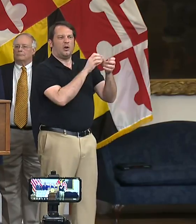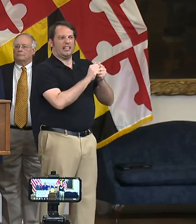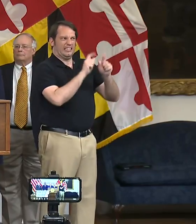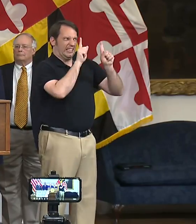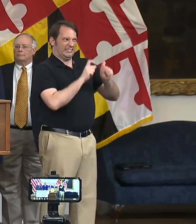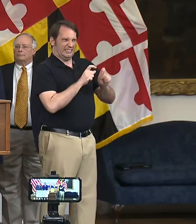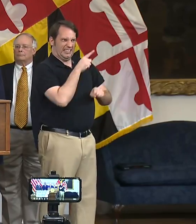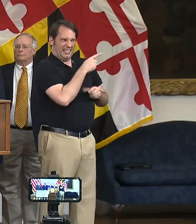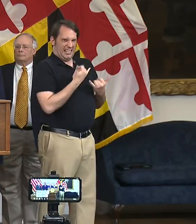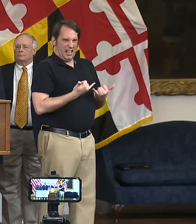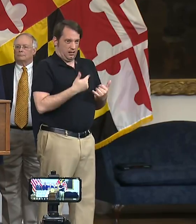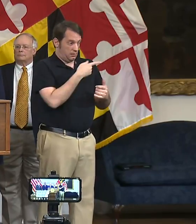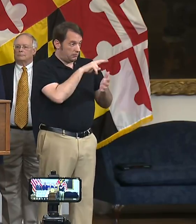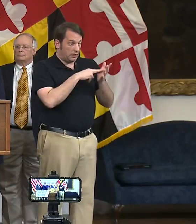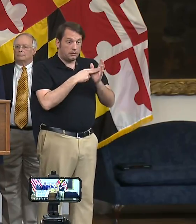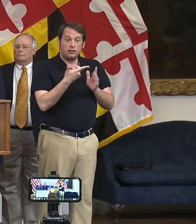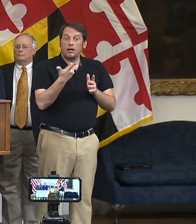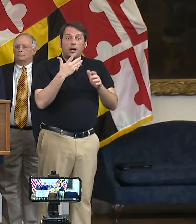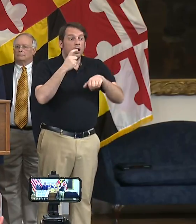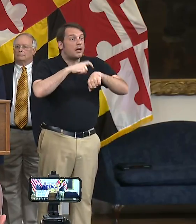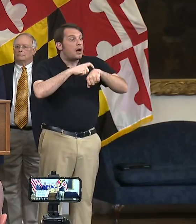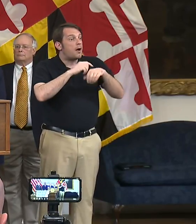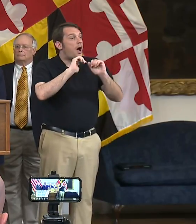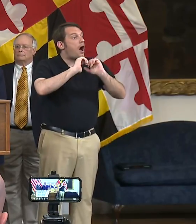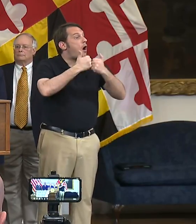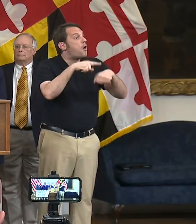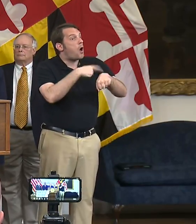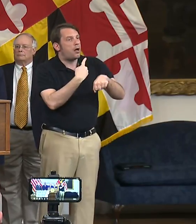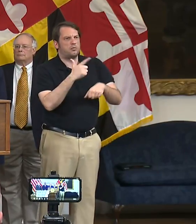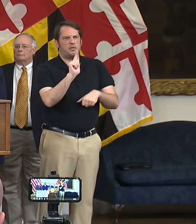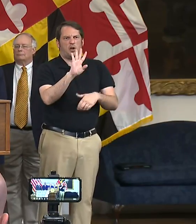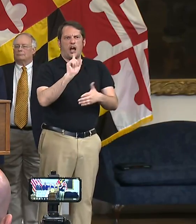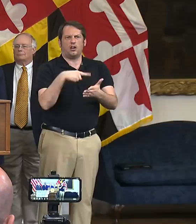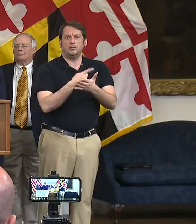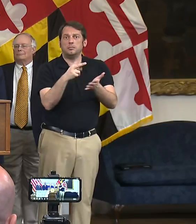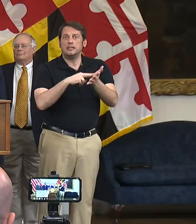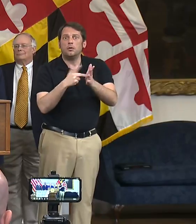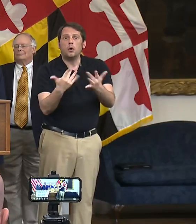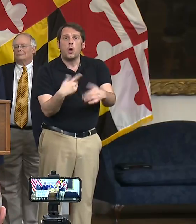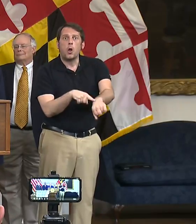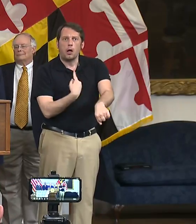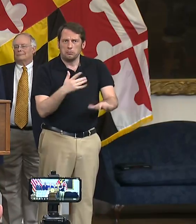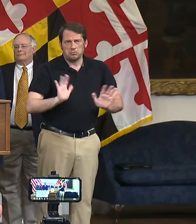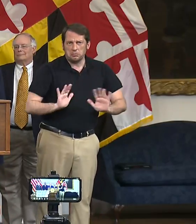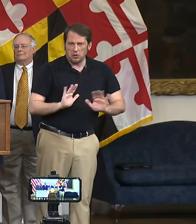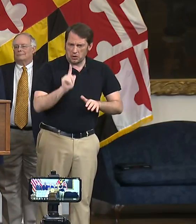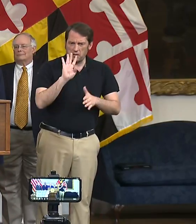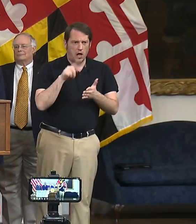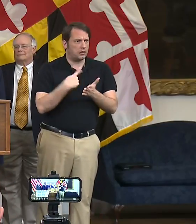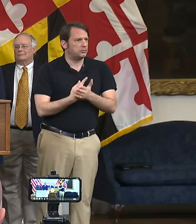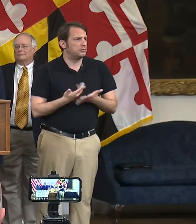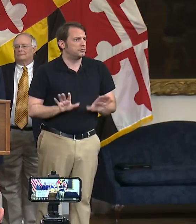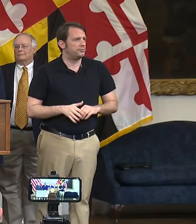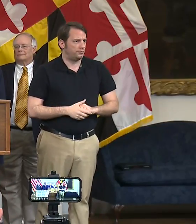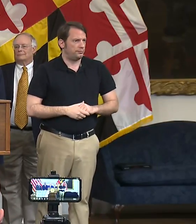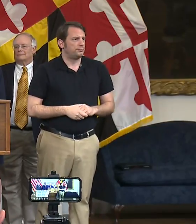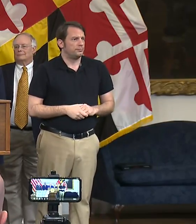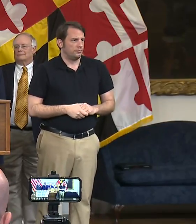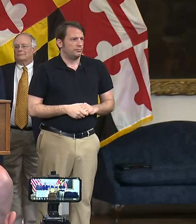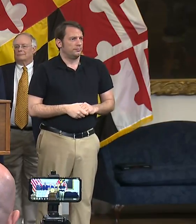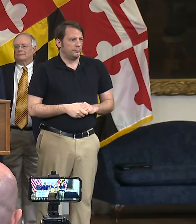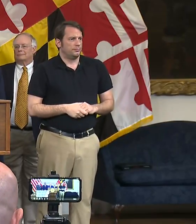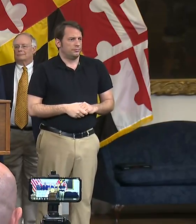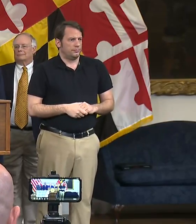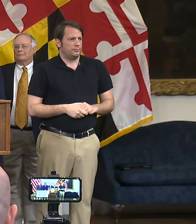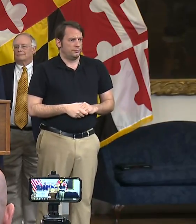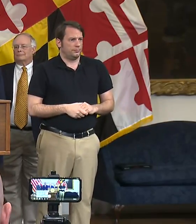for a much longer period of time. With the expanded criteria and with this rapidly changing situation, we should expect